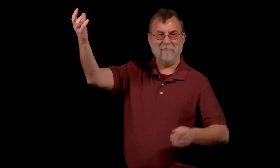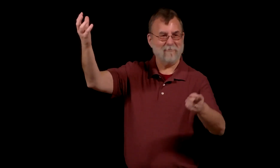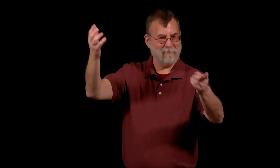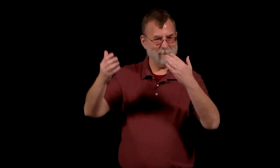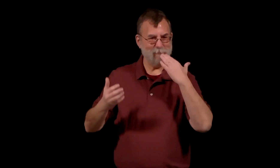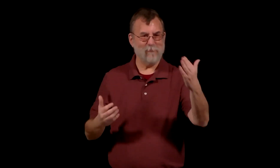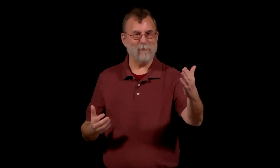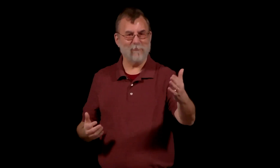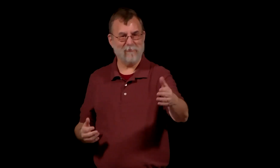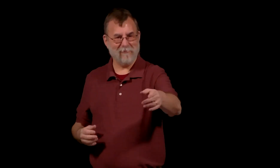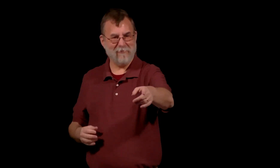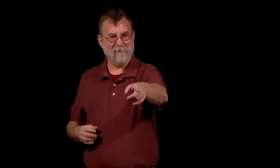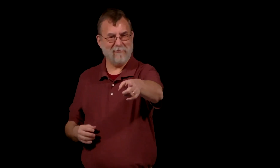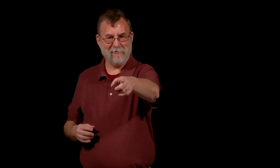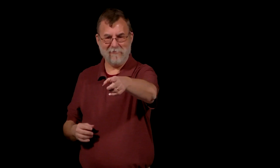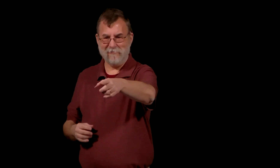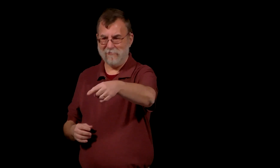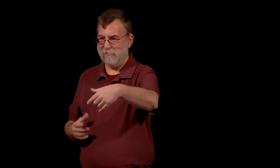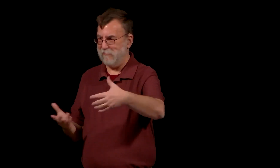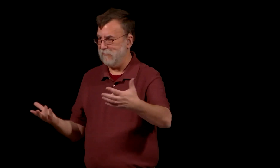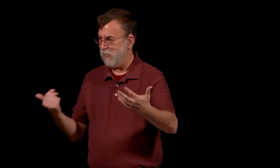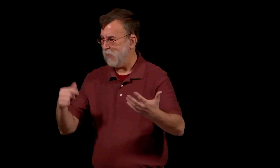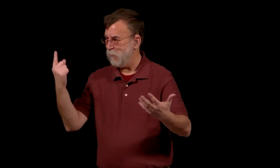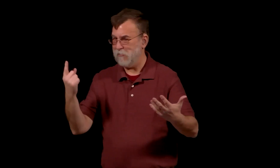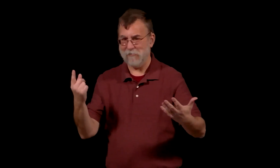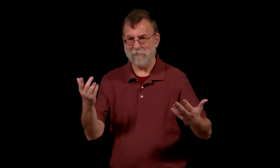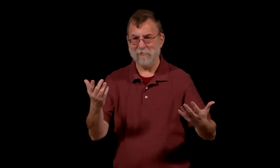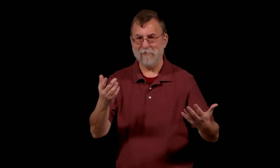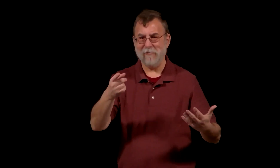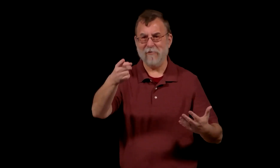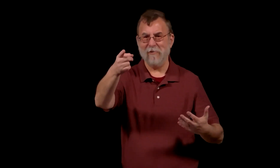Lifting your heart to God. Good. Anyone else?